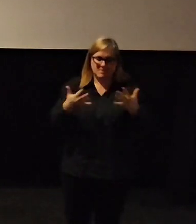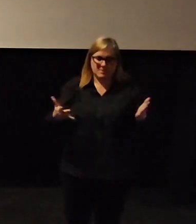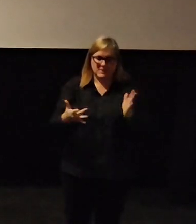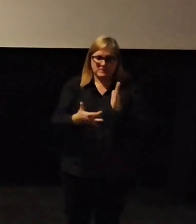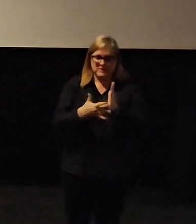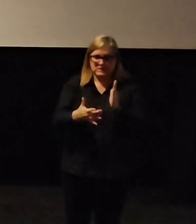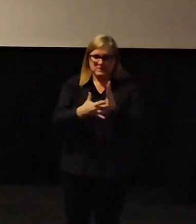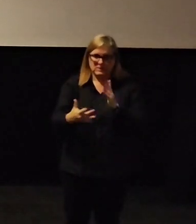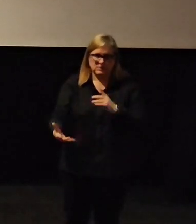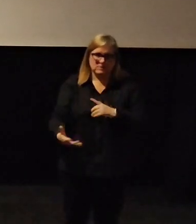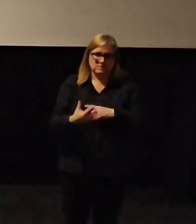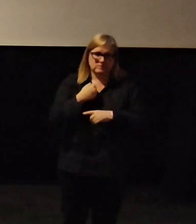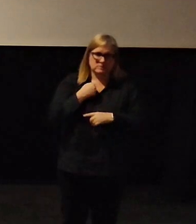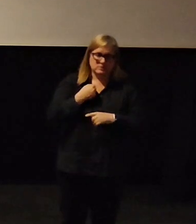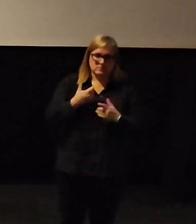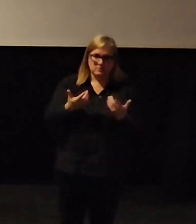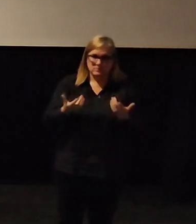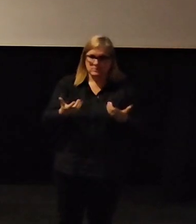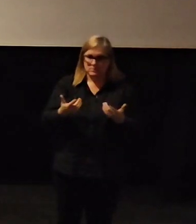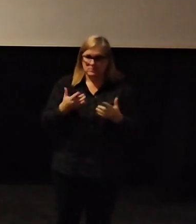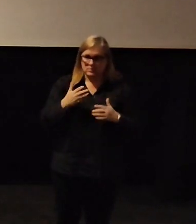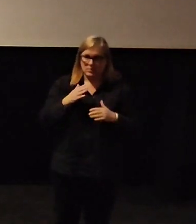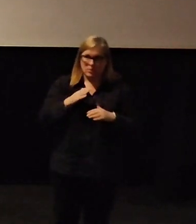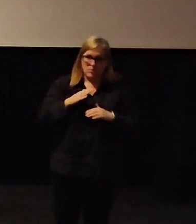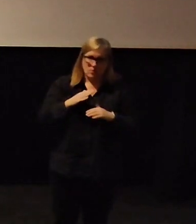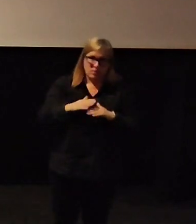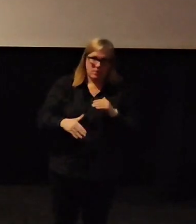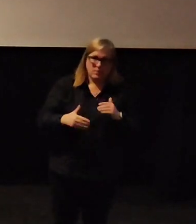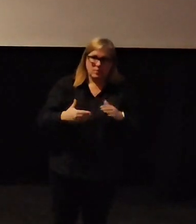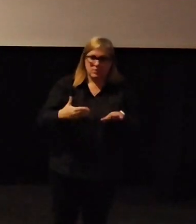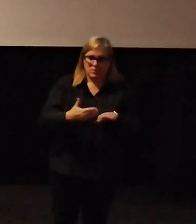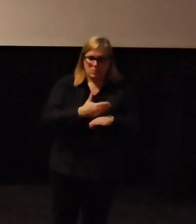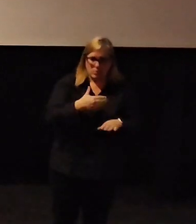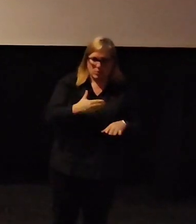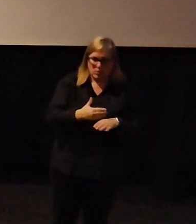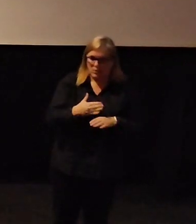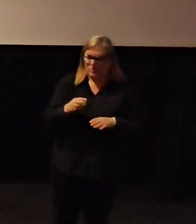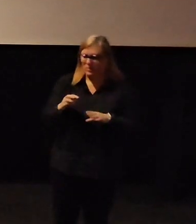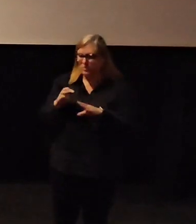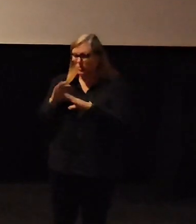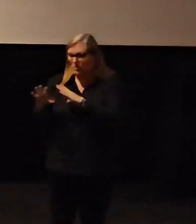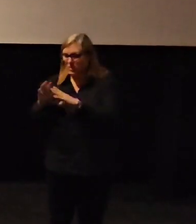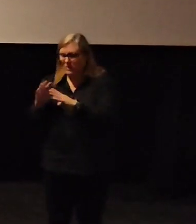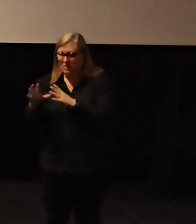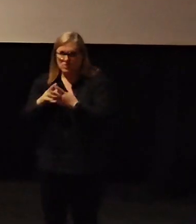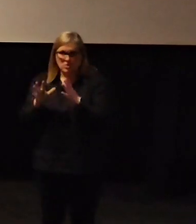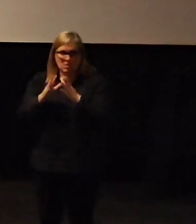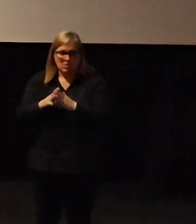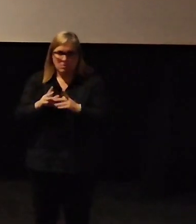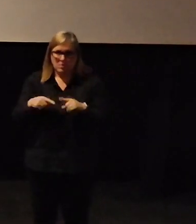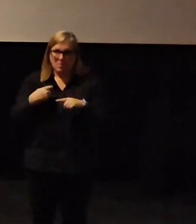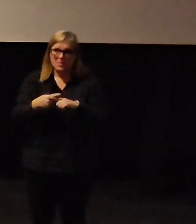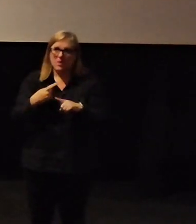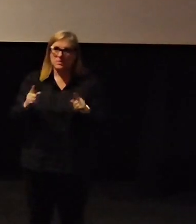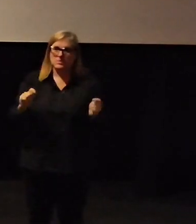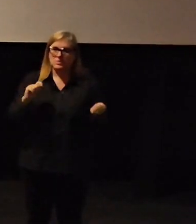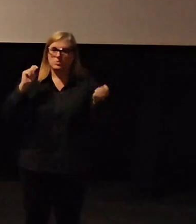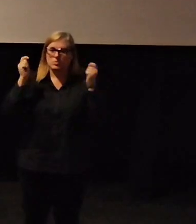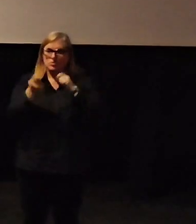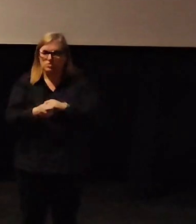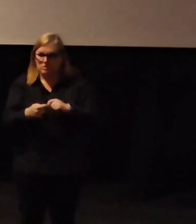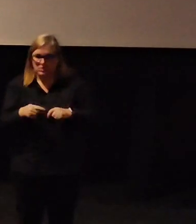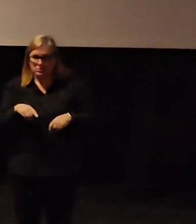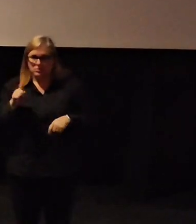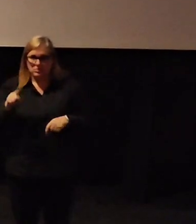of the foundations of how we work and communicate and make change, which is to be in